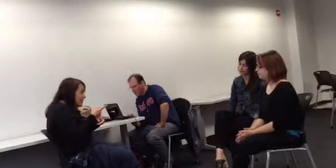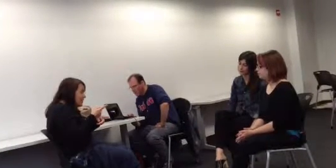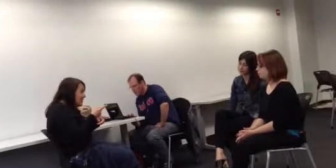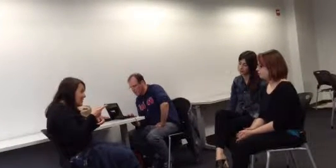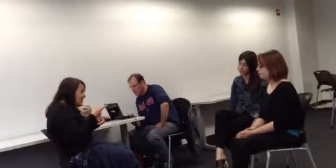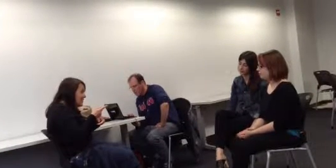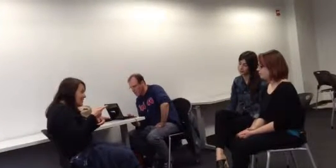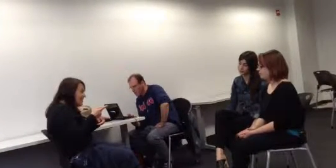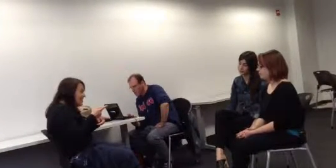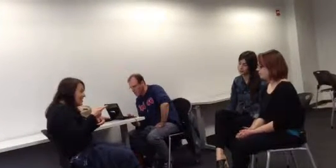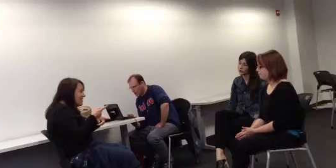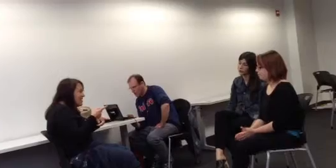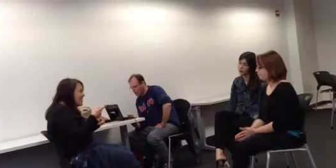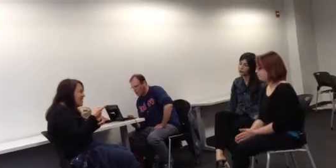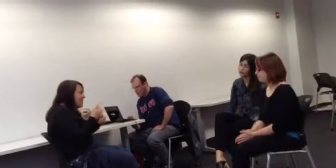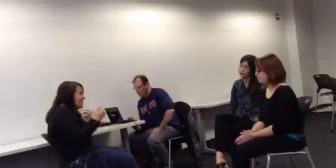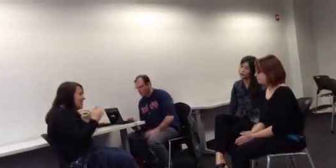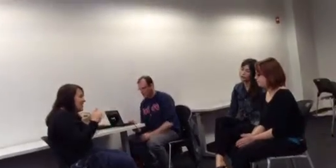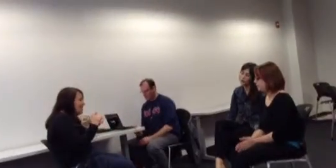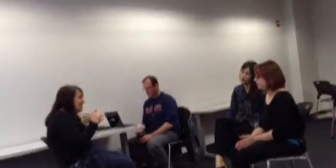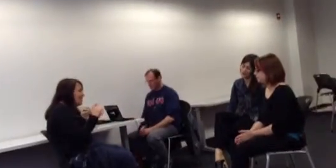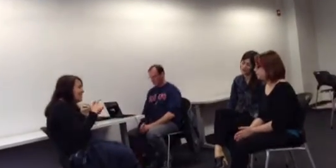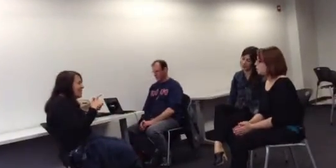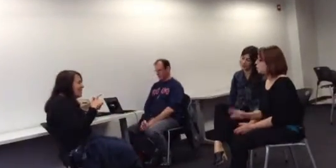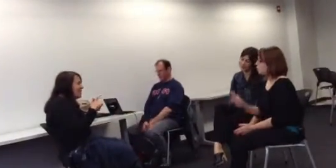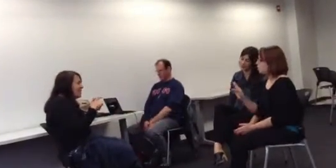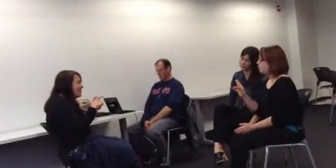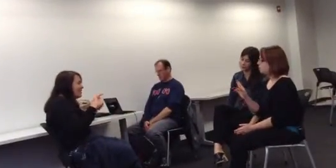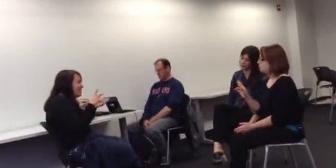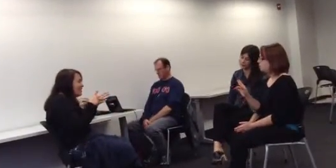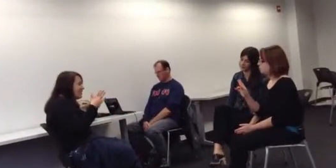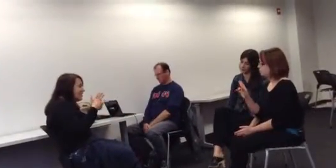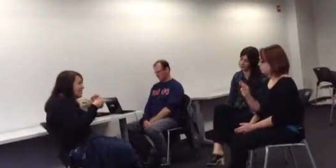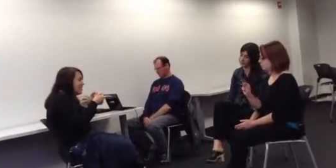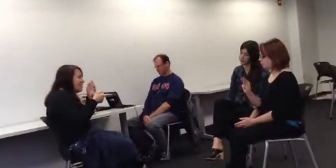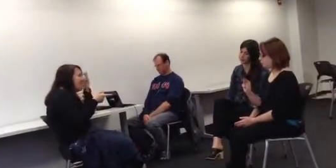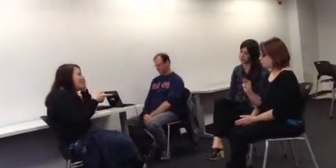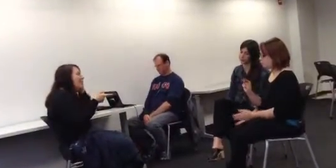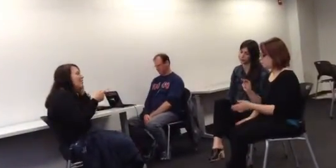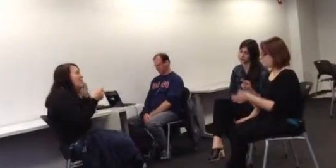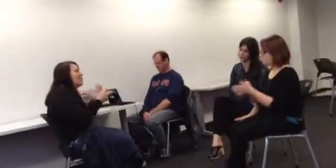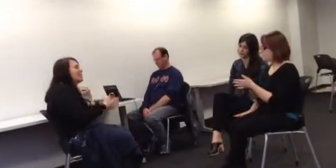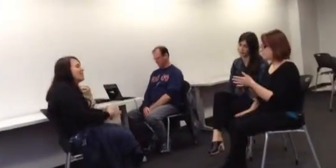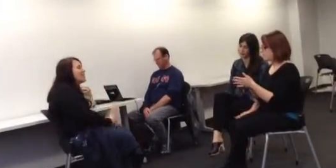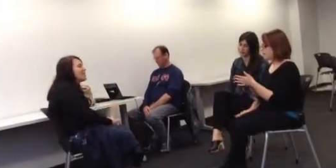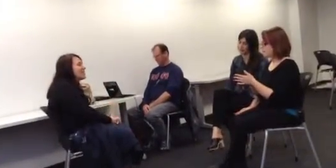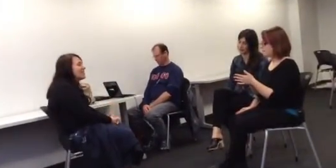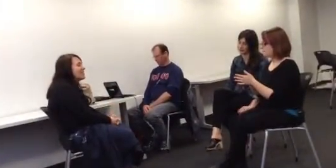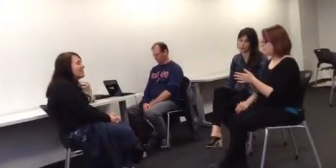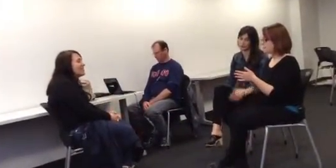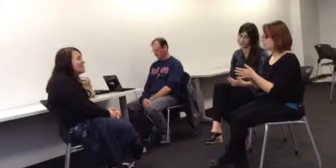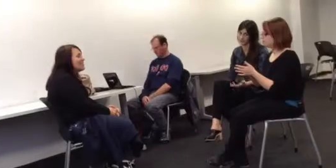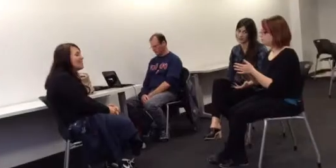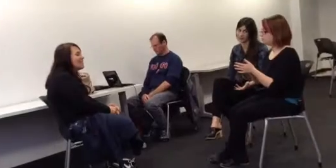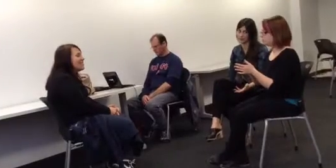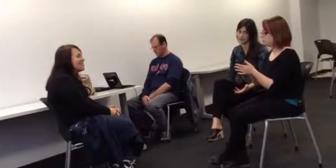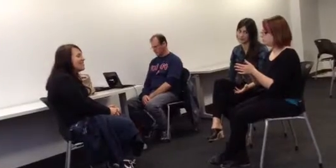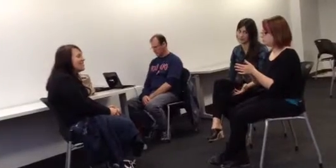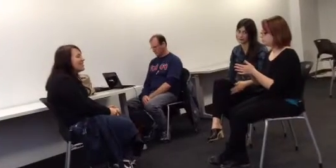in Germany and they're deaf, they're fluent in sign? No, I mean for someone who speaks English or signs English